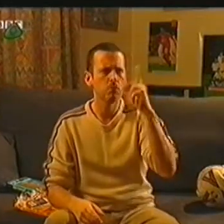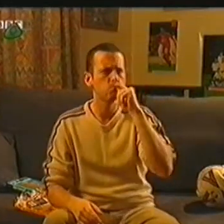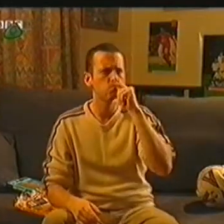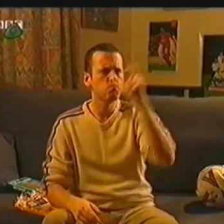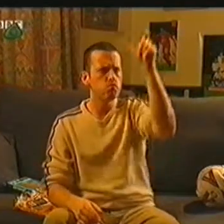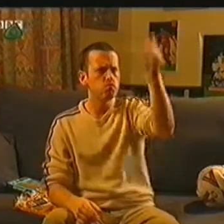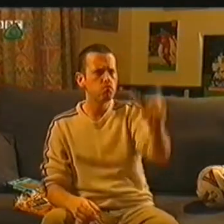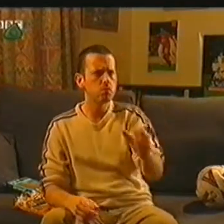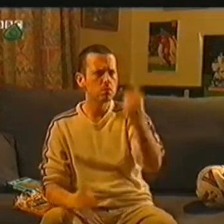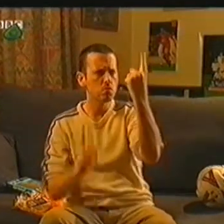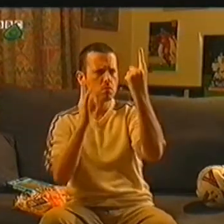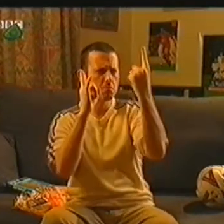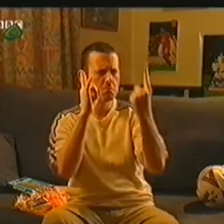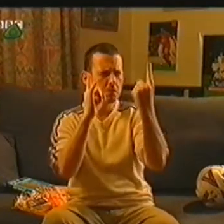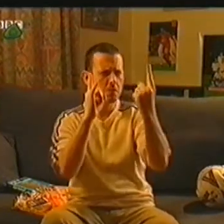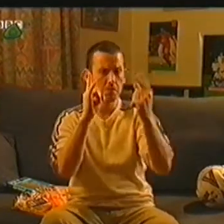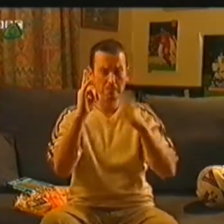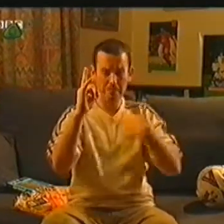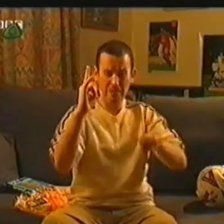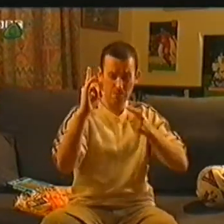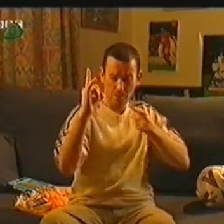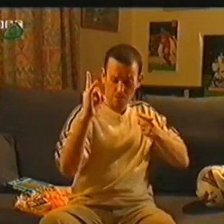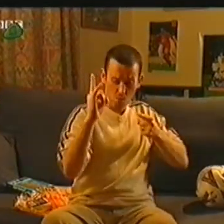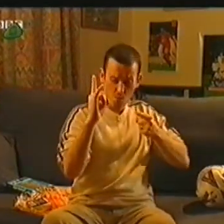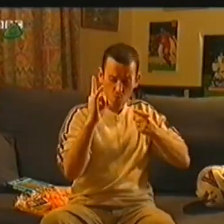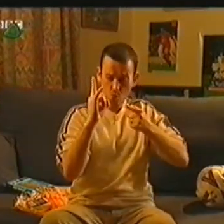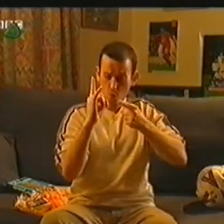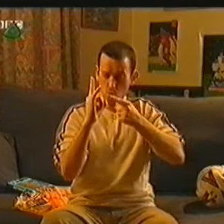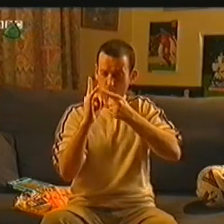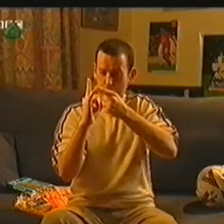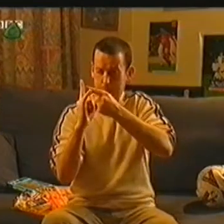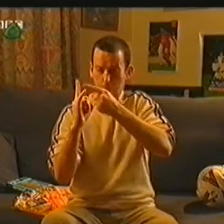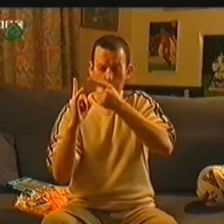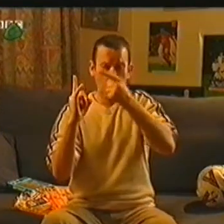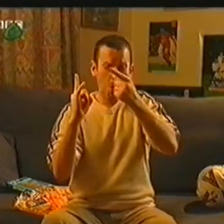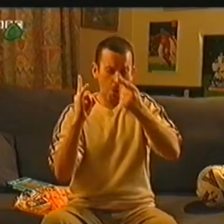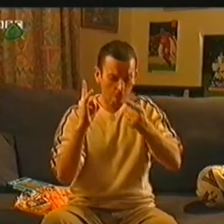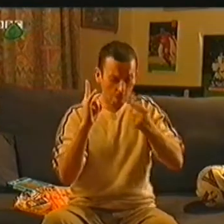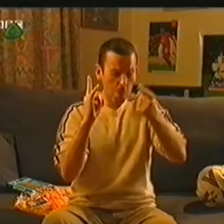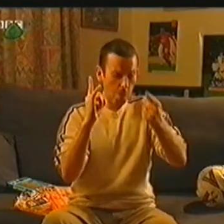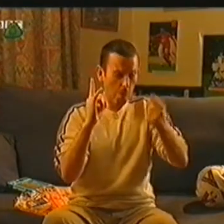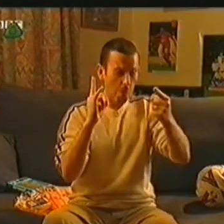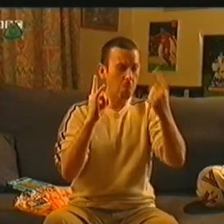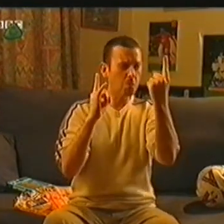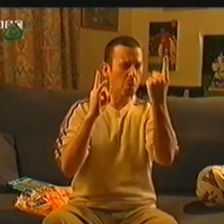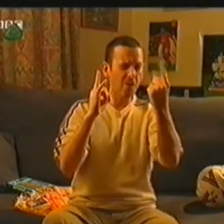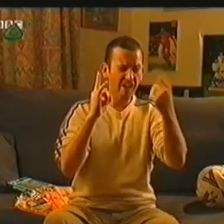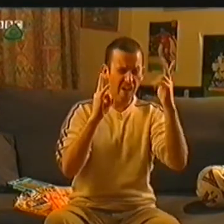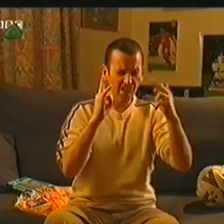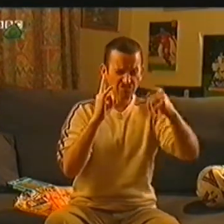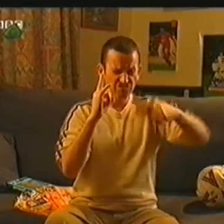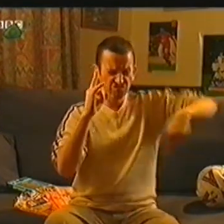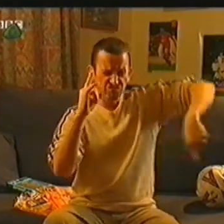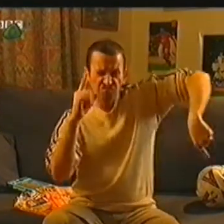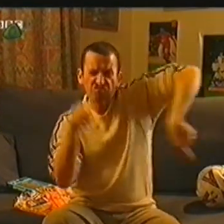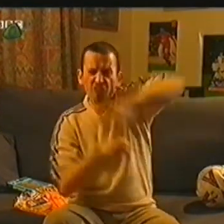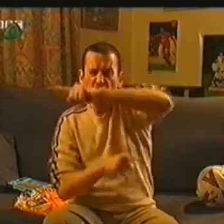mist, before it reappeared. Josh watched as again it was booted through the air and into the St. Luke's goal.